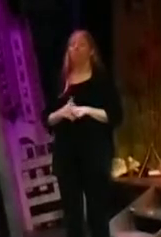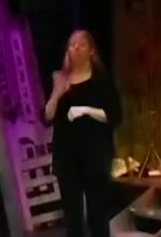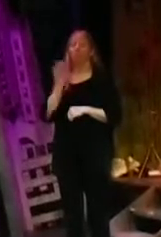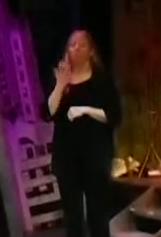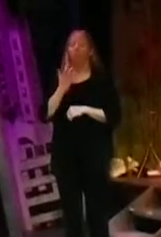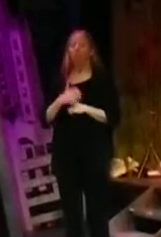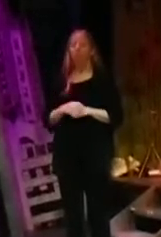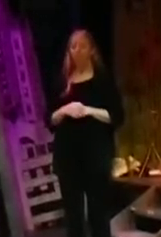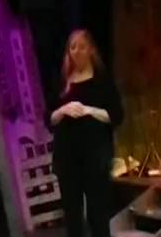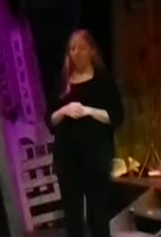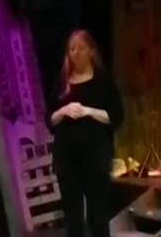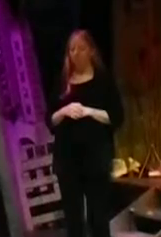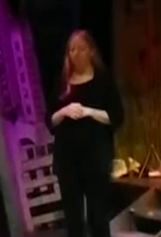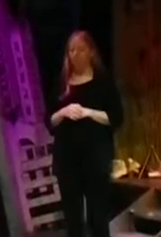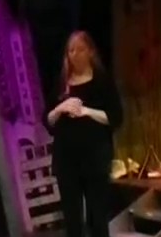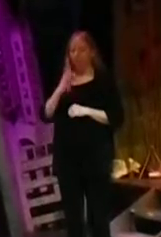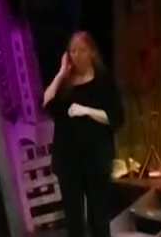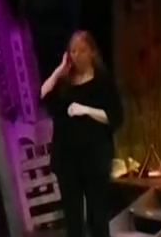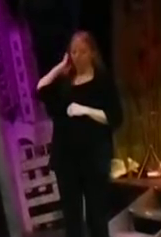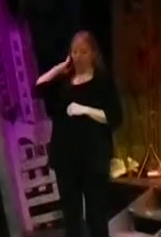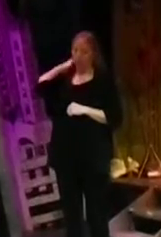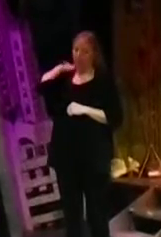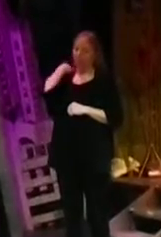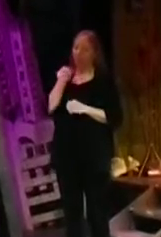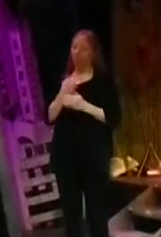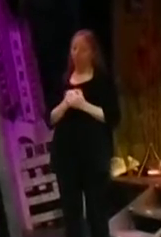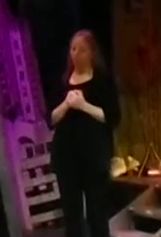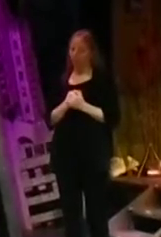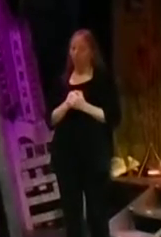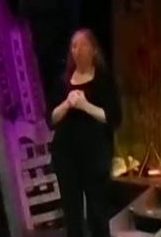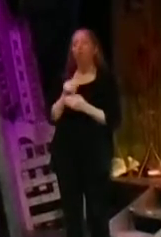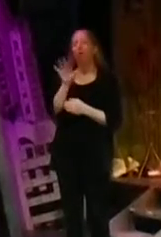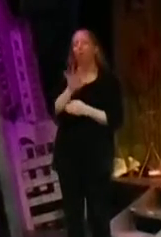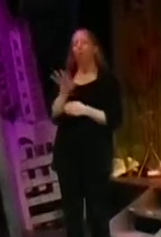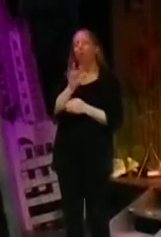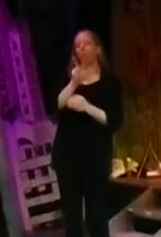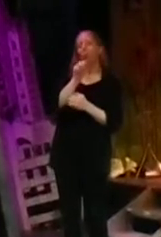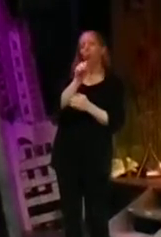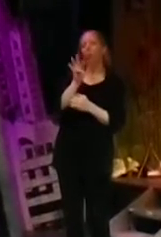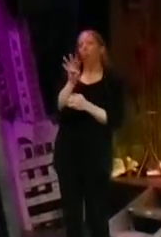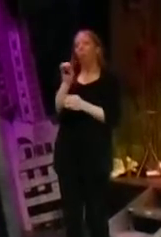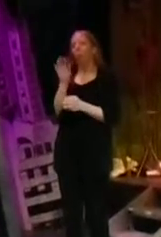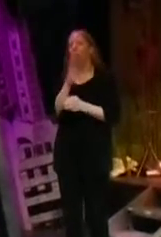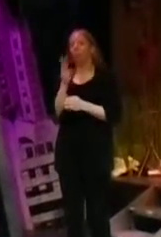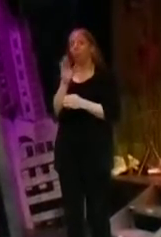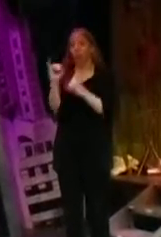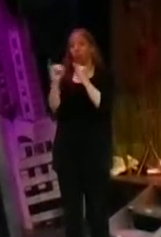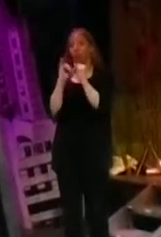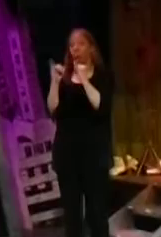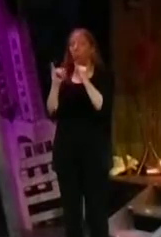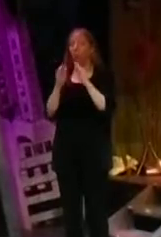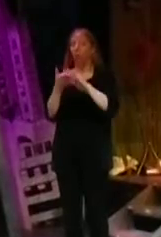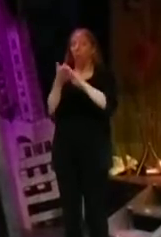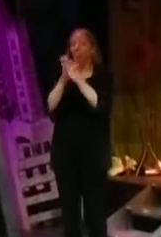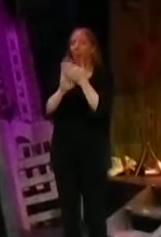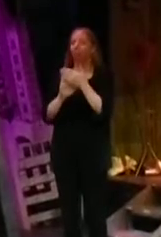But with between 30 and 40 of those interviews have been turned into original